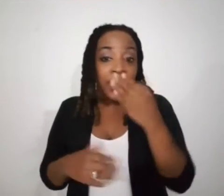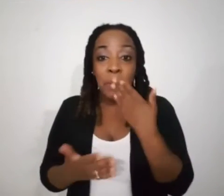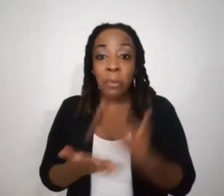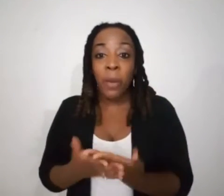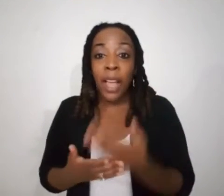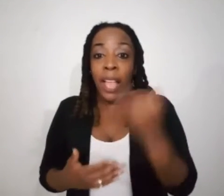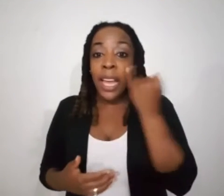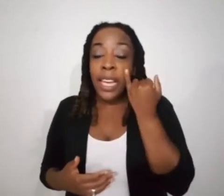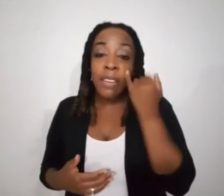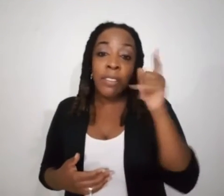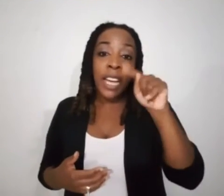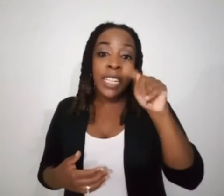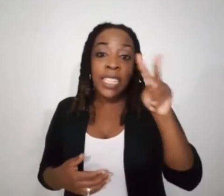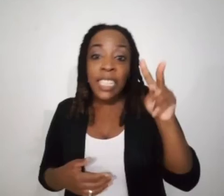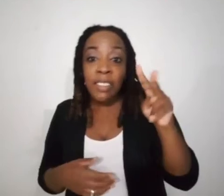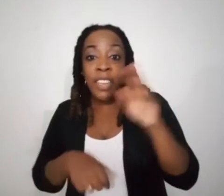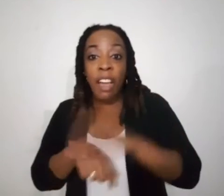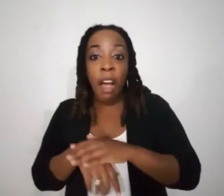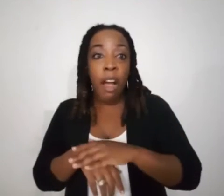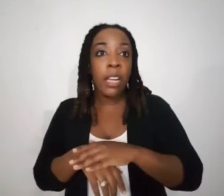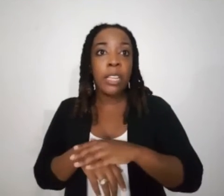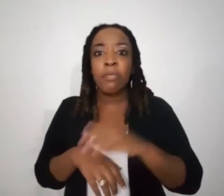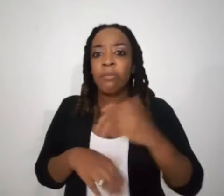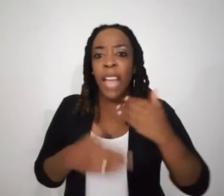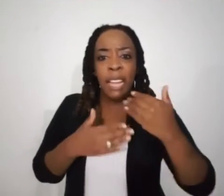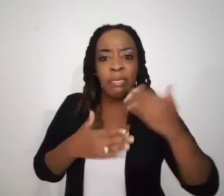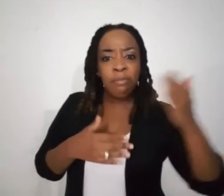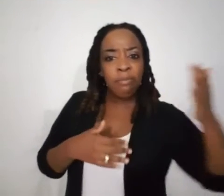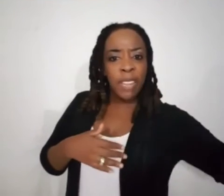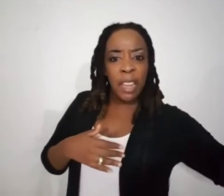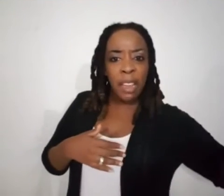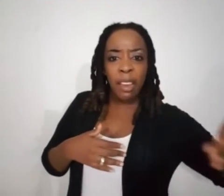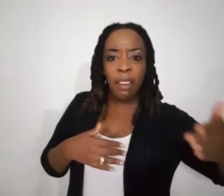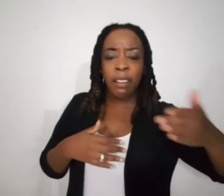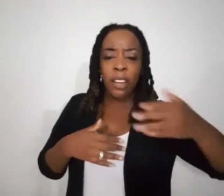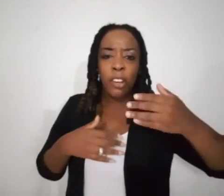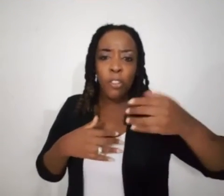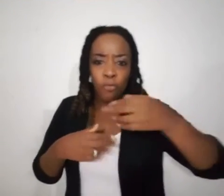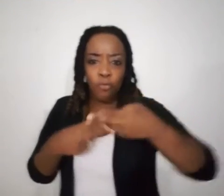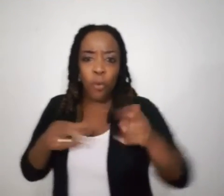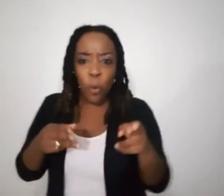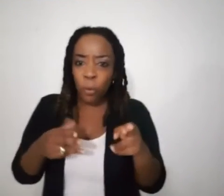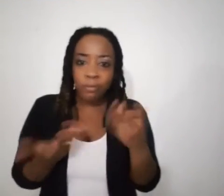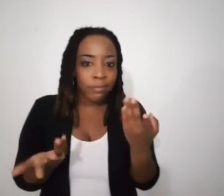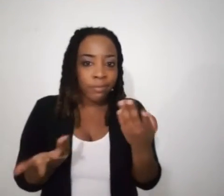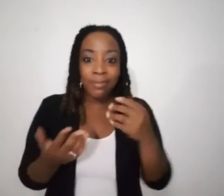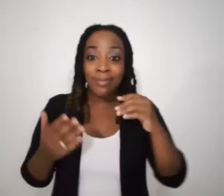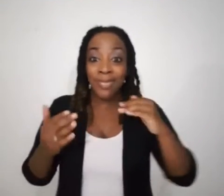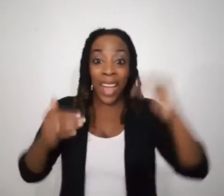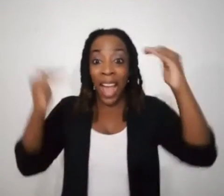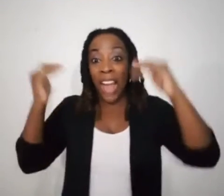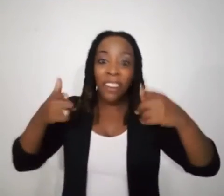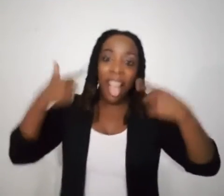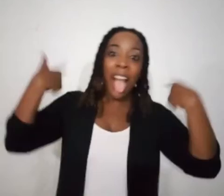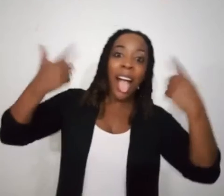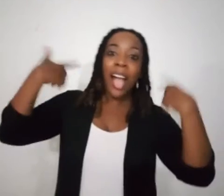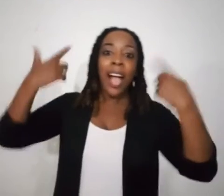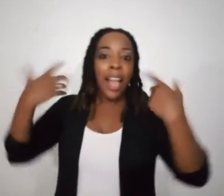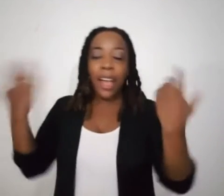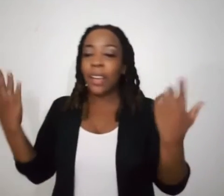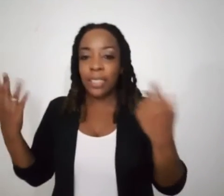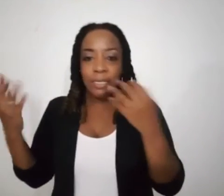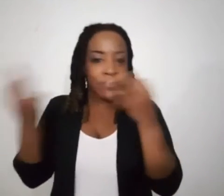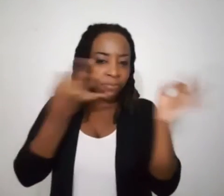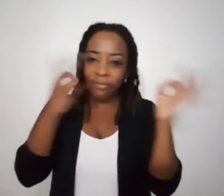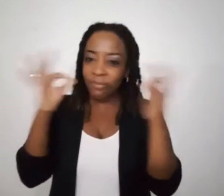adults are laughing and having fun in the next room. Remember, you need to have a quiet area so that the